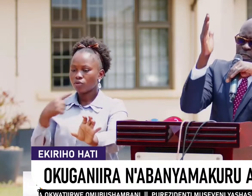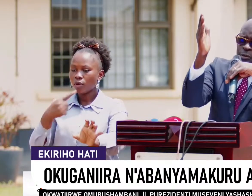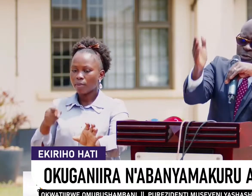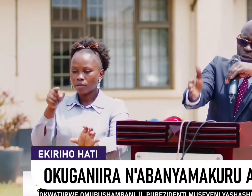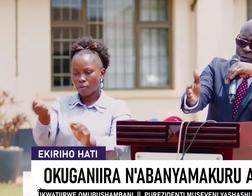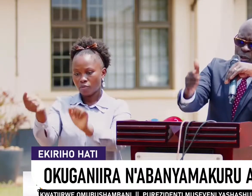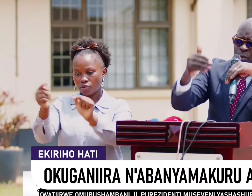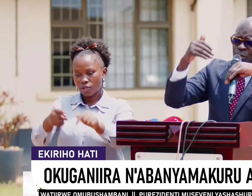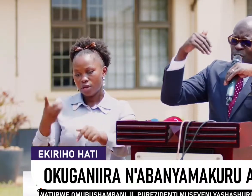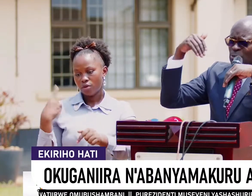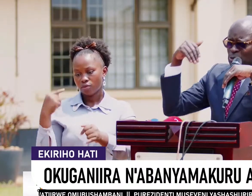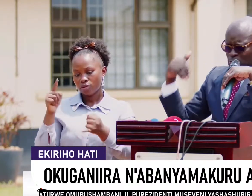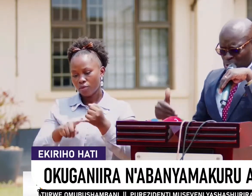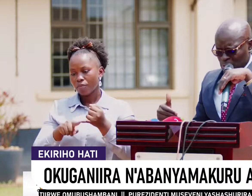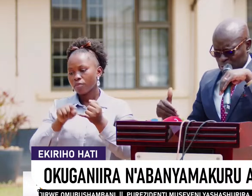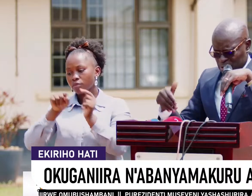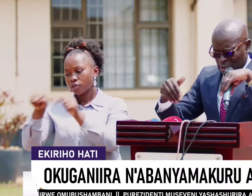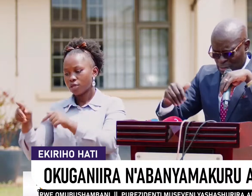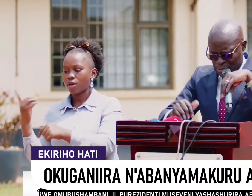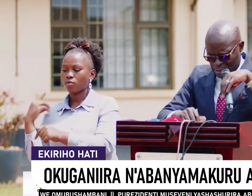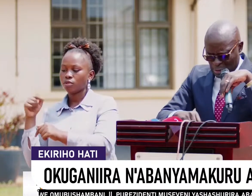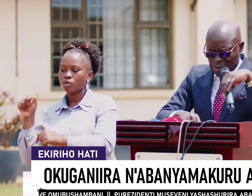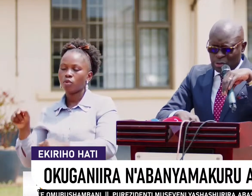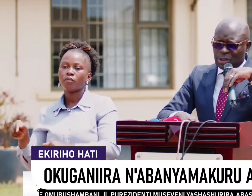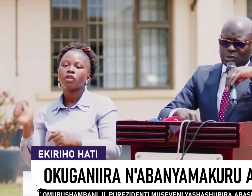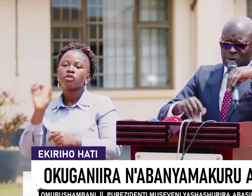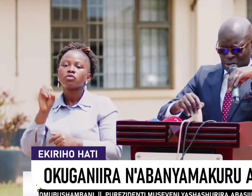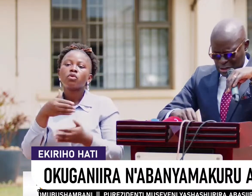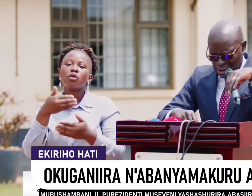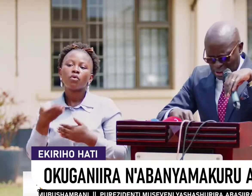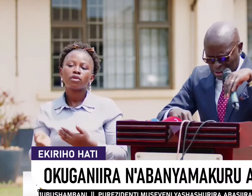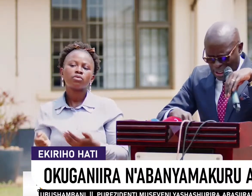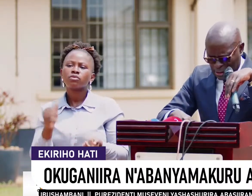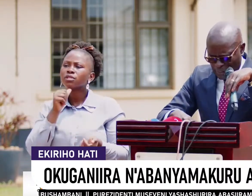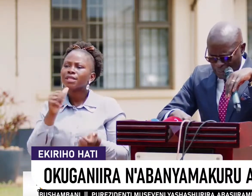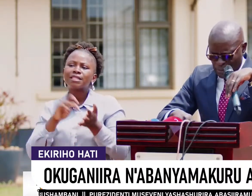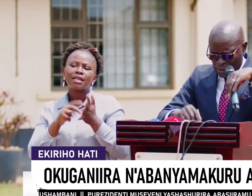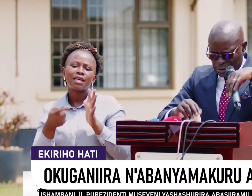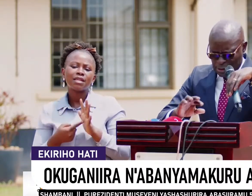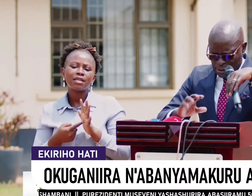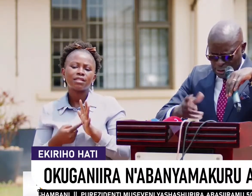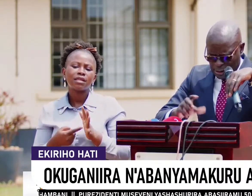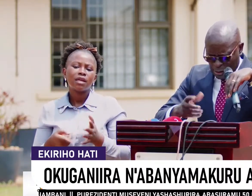mujja kujja ennaku zino, kujja ku biseera bwe biti. Nolwekyo ekyo tekitegeeza nti